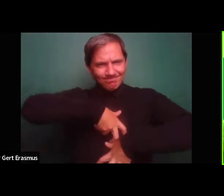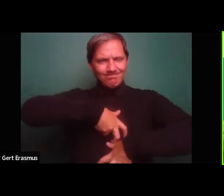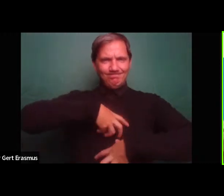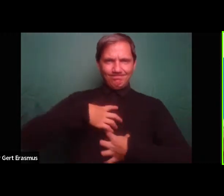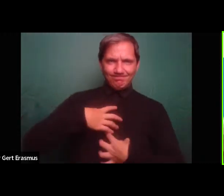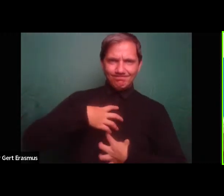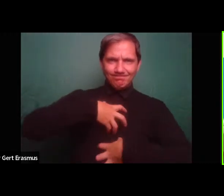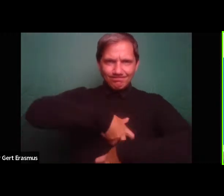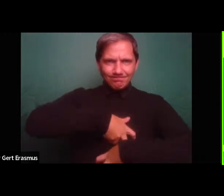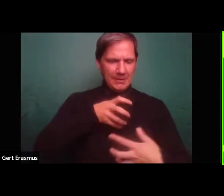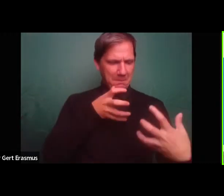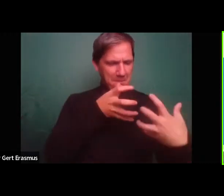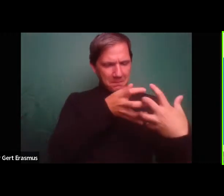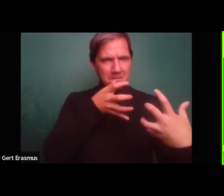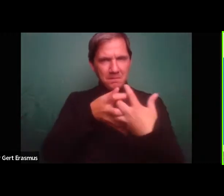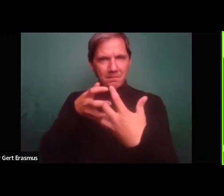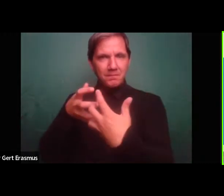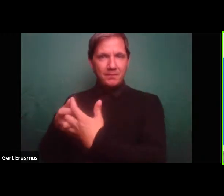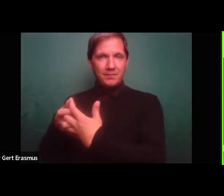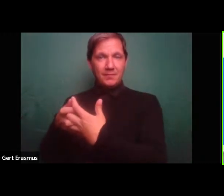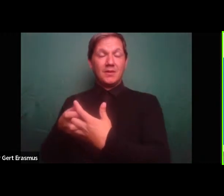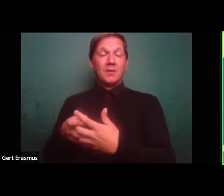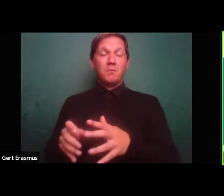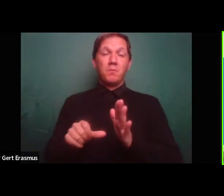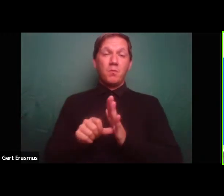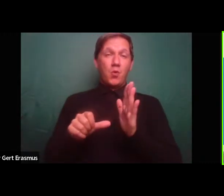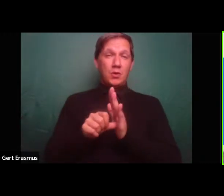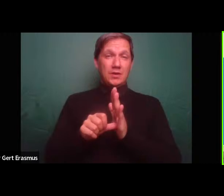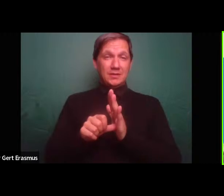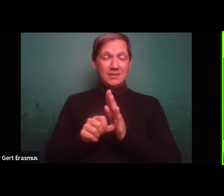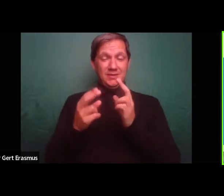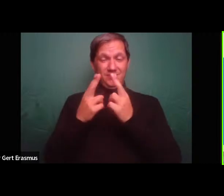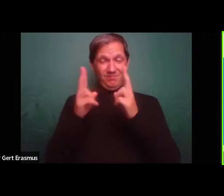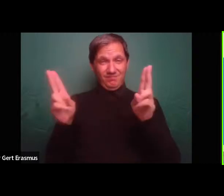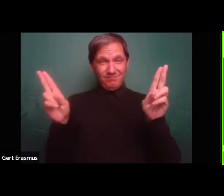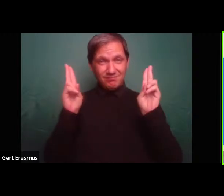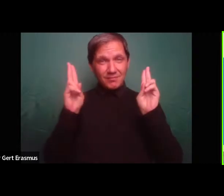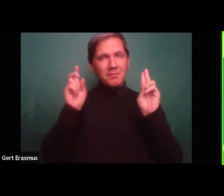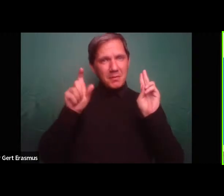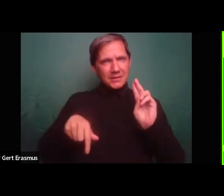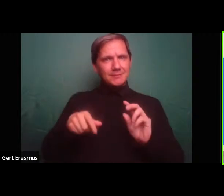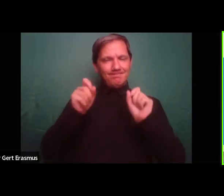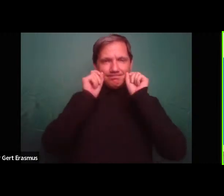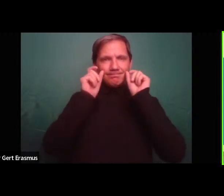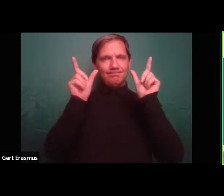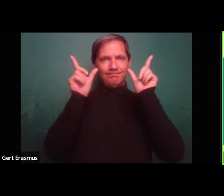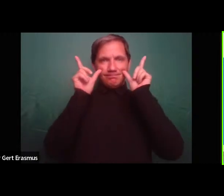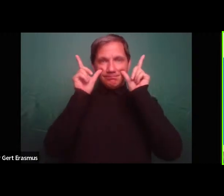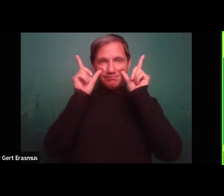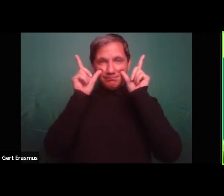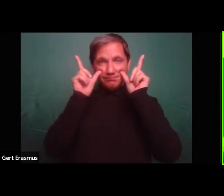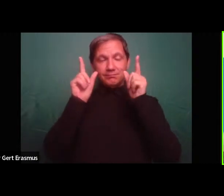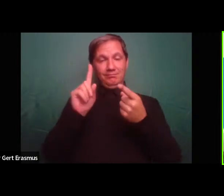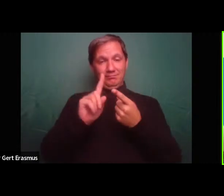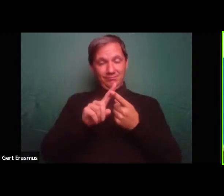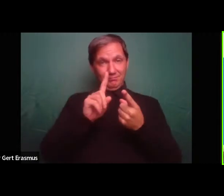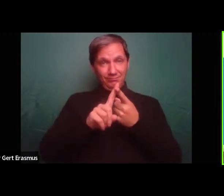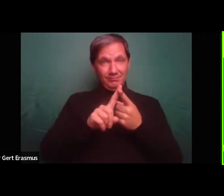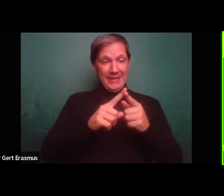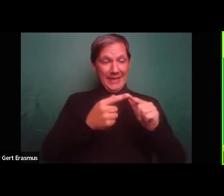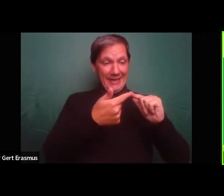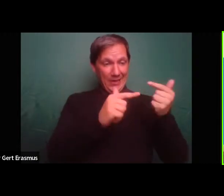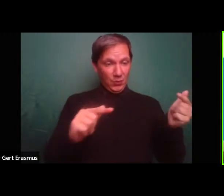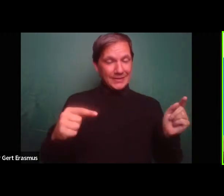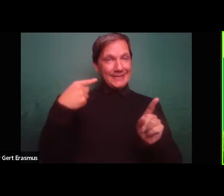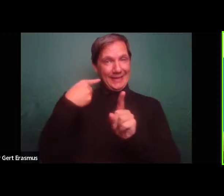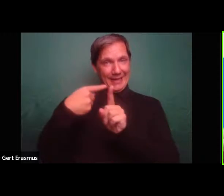So institutions need to be aware of the fact that this is a linguistic issue as well as a